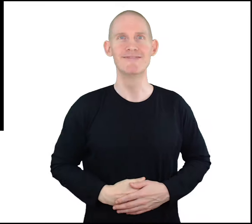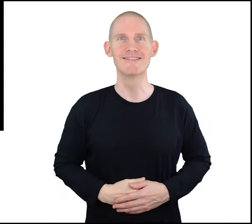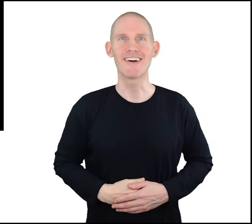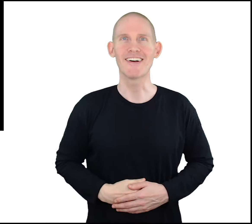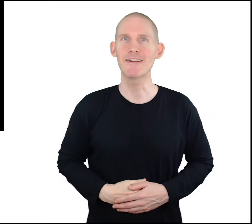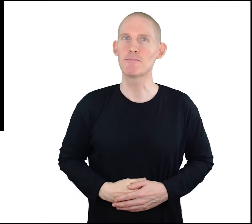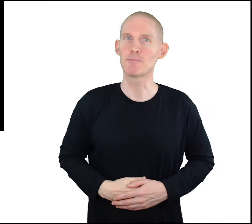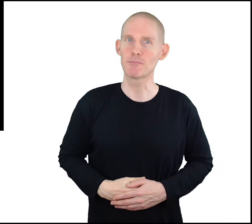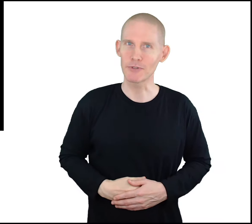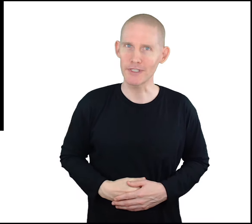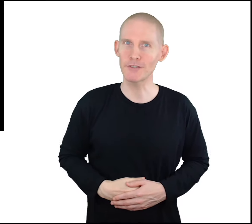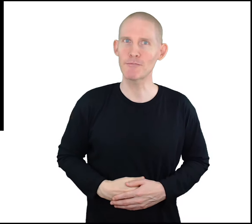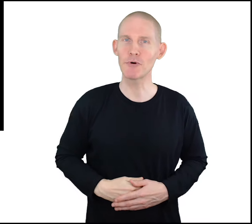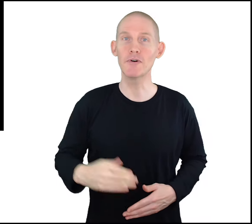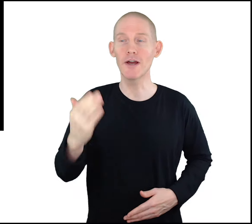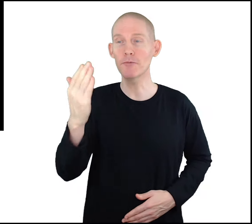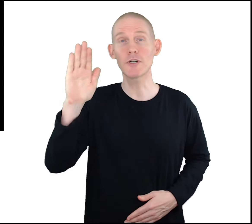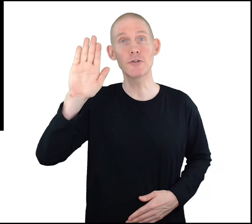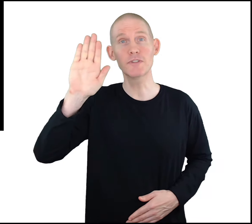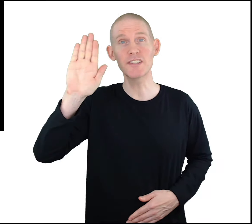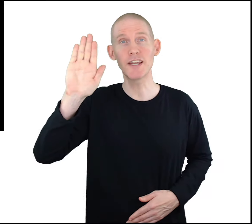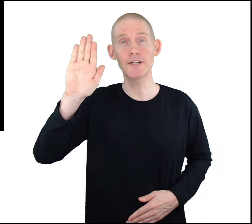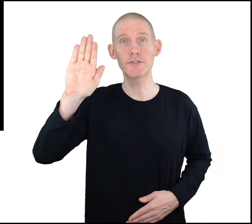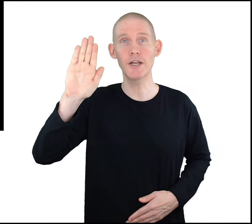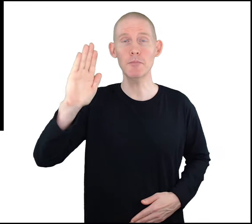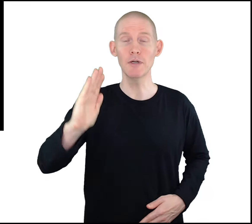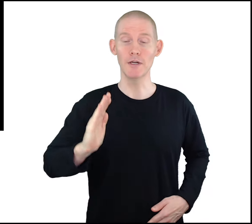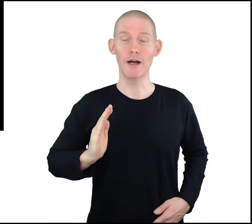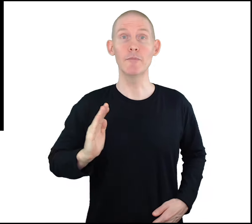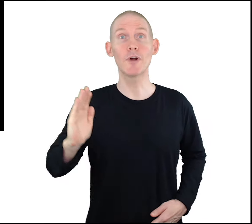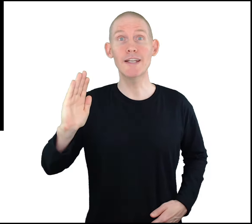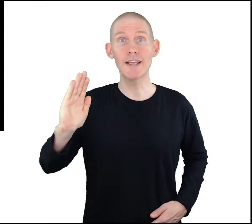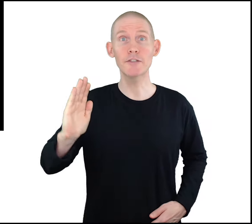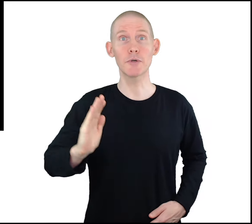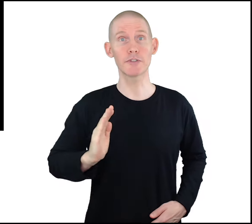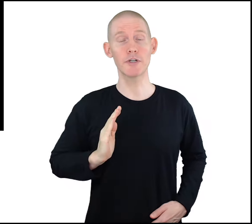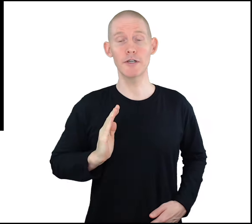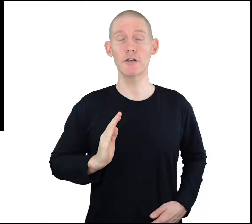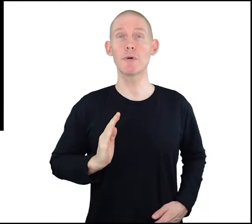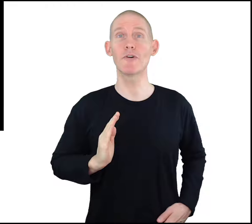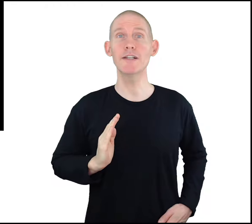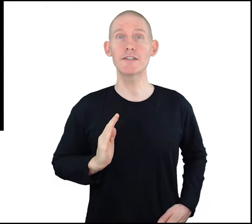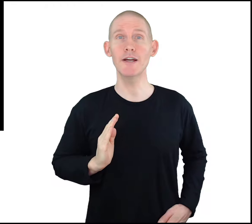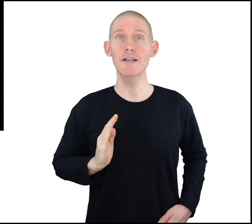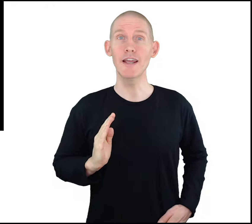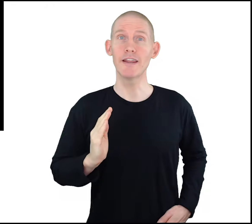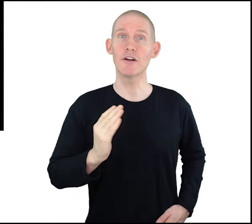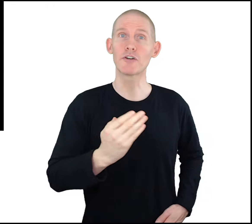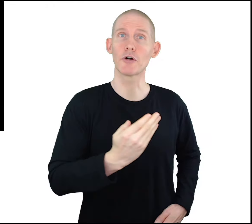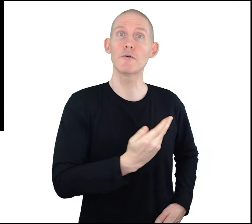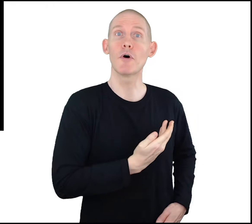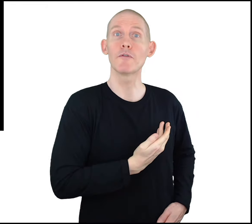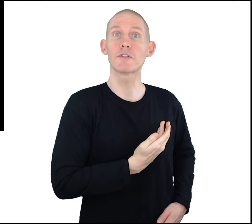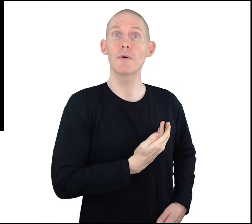All right, possessive pronoun. We're going to use this hand shape. I'm right-handed, so I'll start here on my right side, and then I'll curve over to my